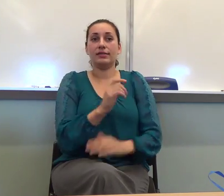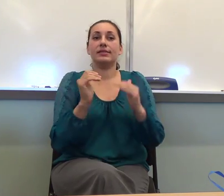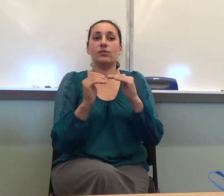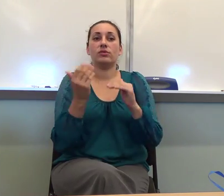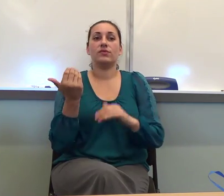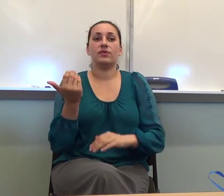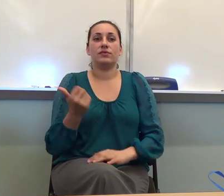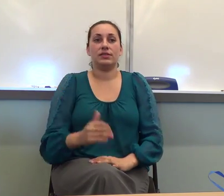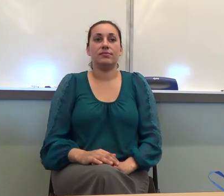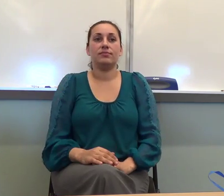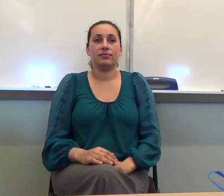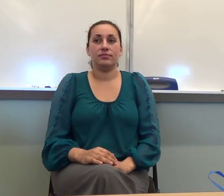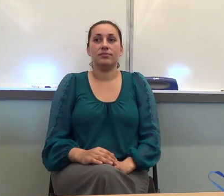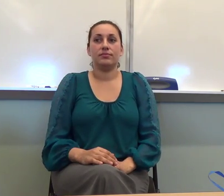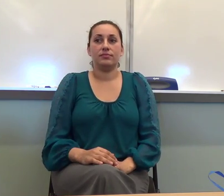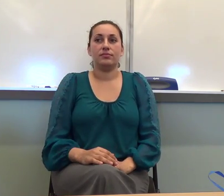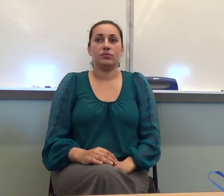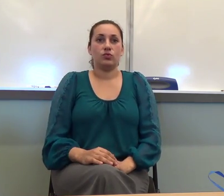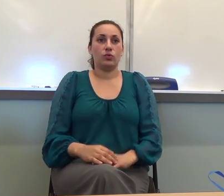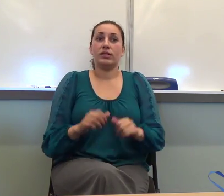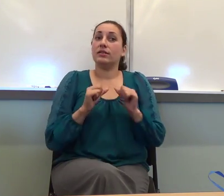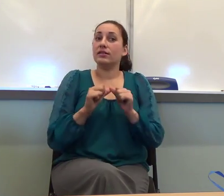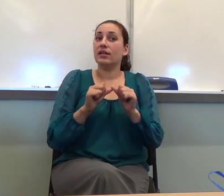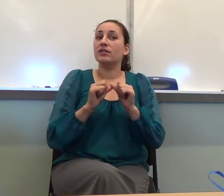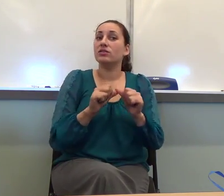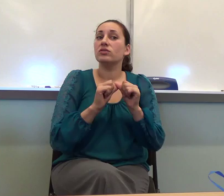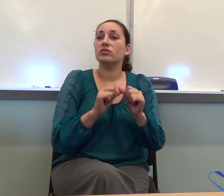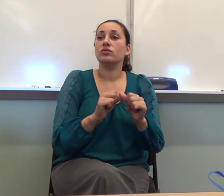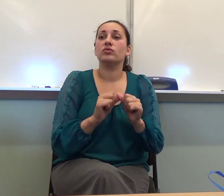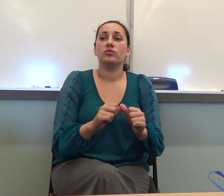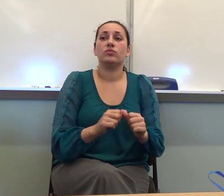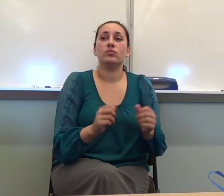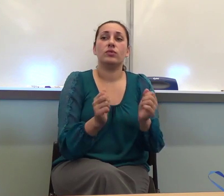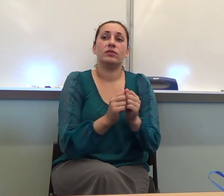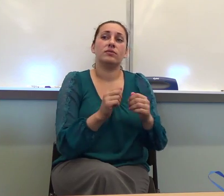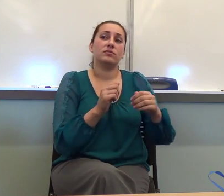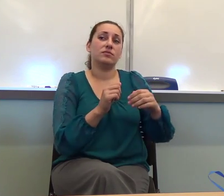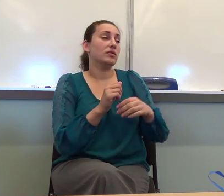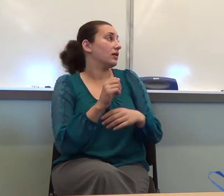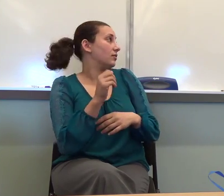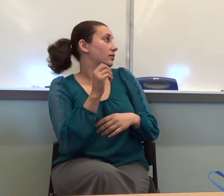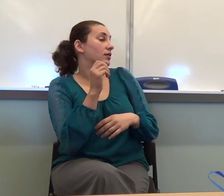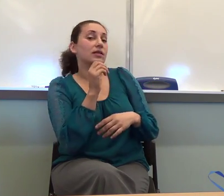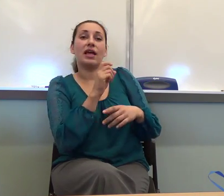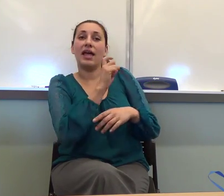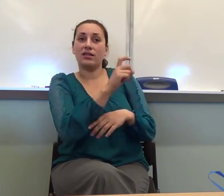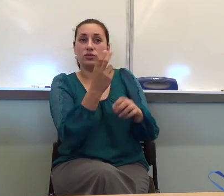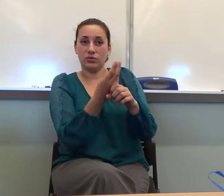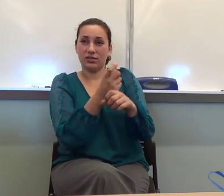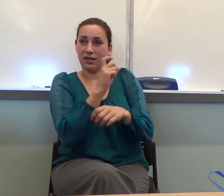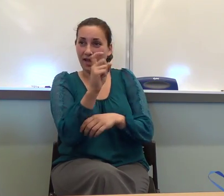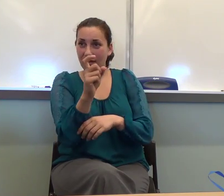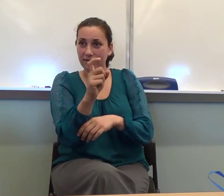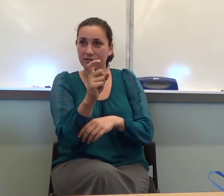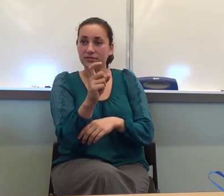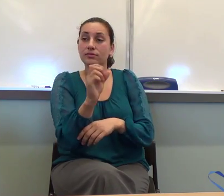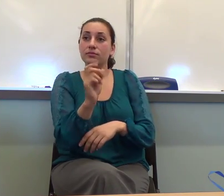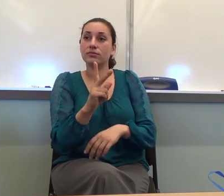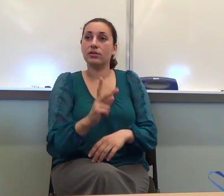to follow that all the way through this process of proportions, because we're going to put unknowns in all 4 positions. I put one up in